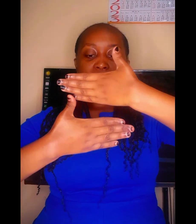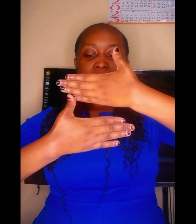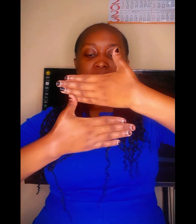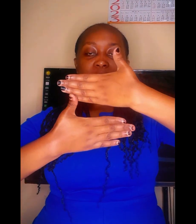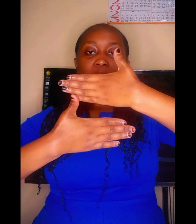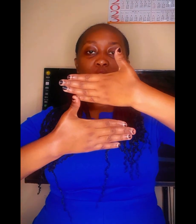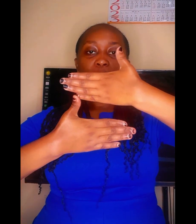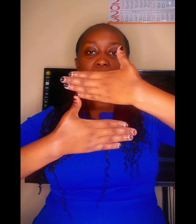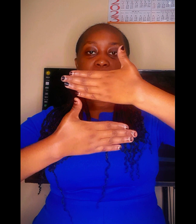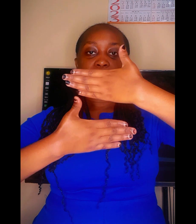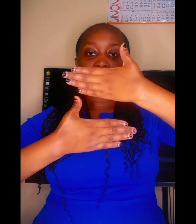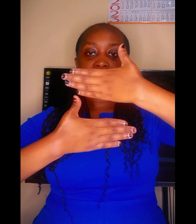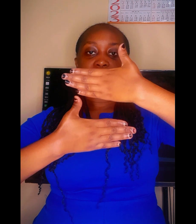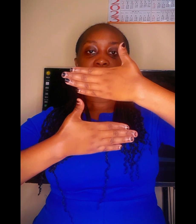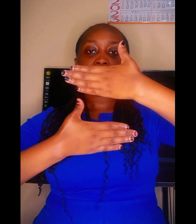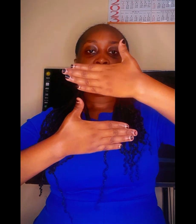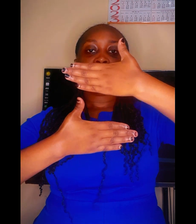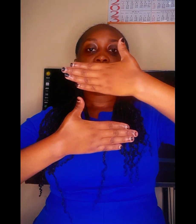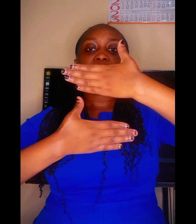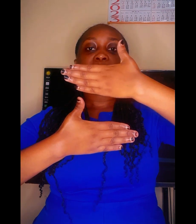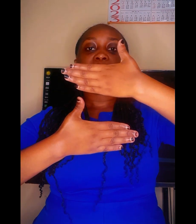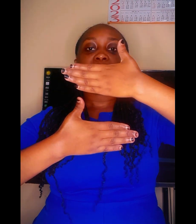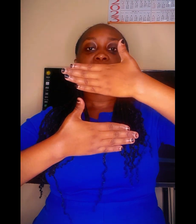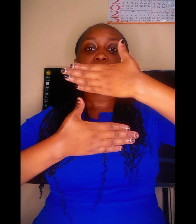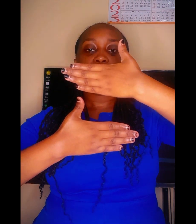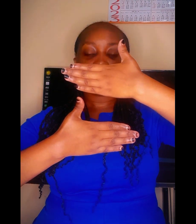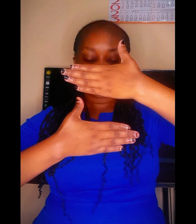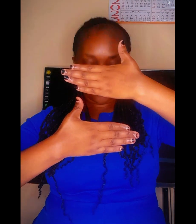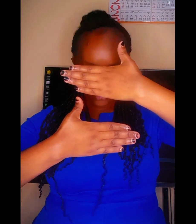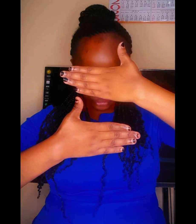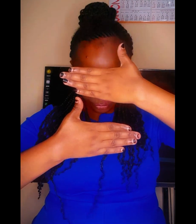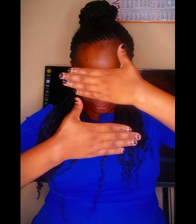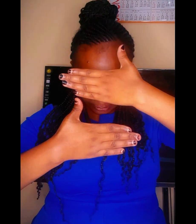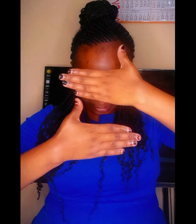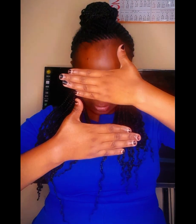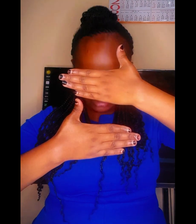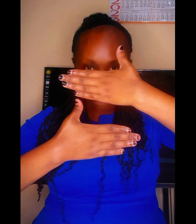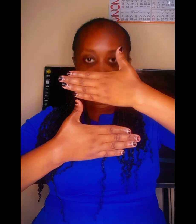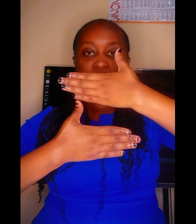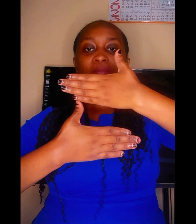hands are open facing me, then my head bows down, so it's Lamentation.